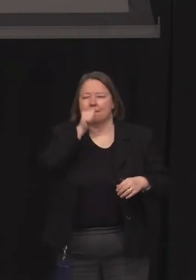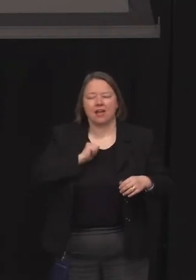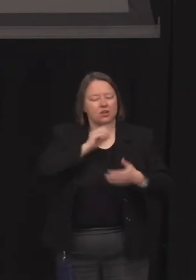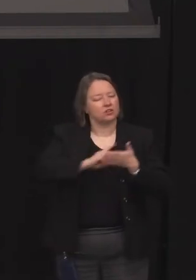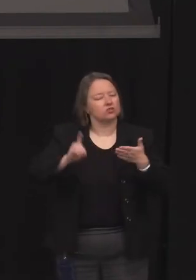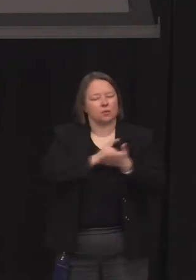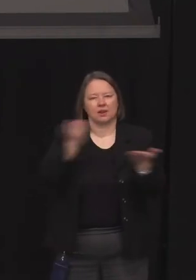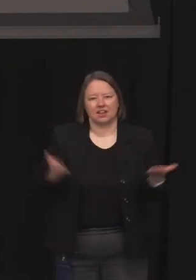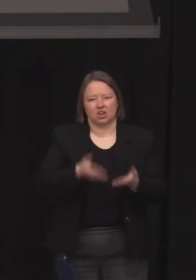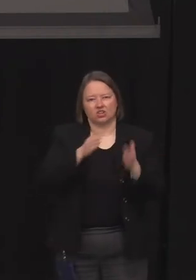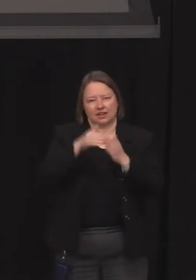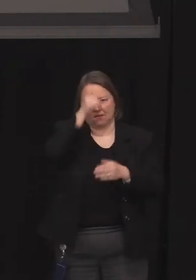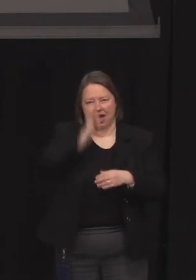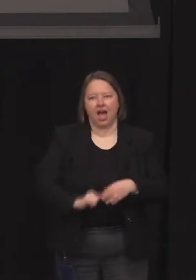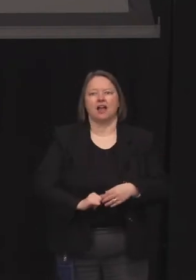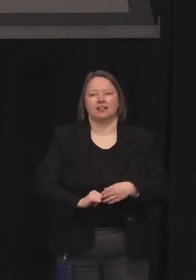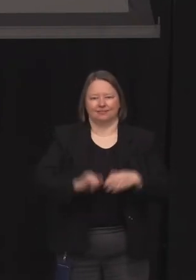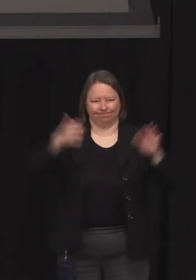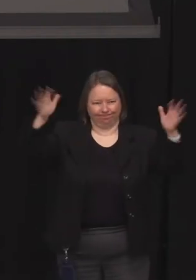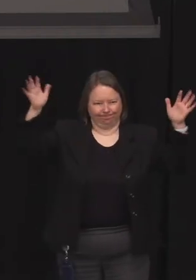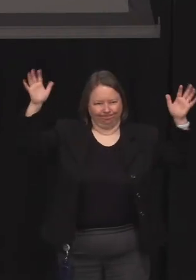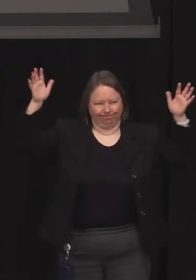in the City of Holland.